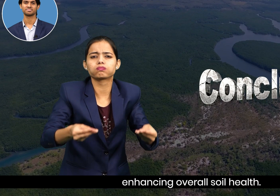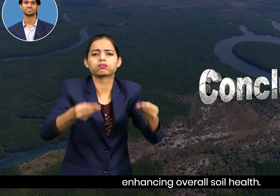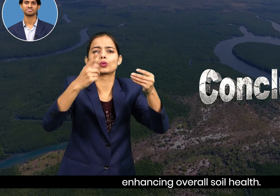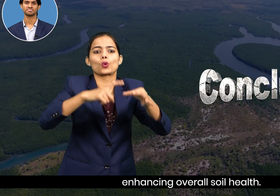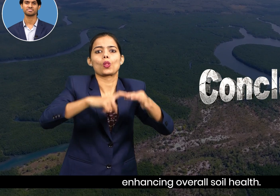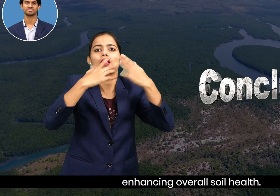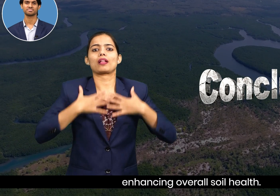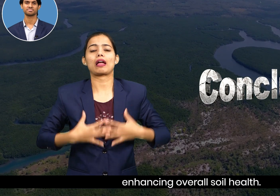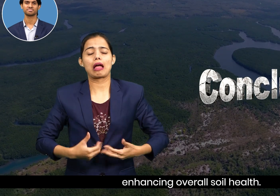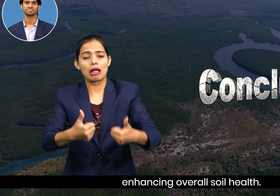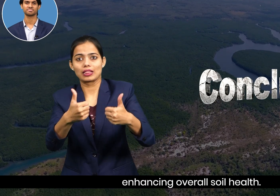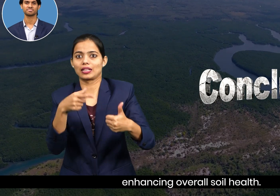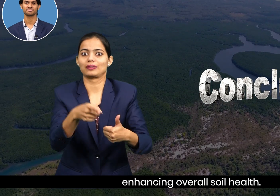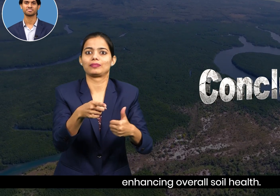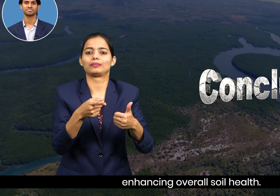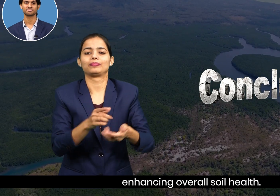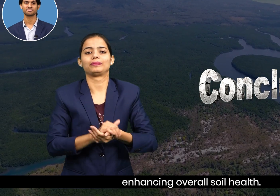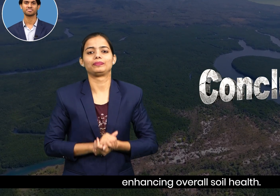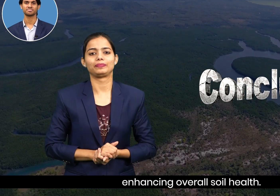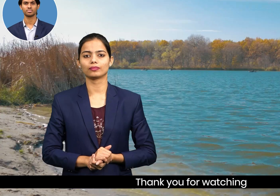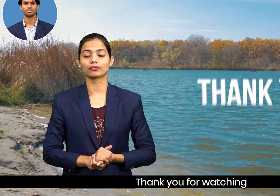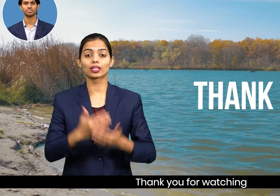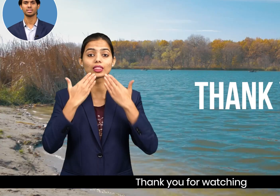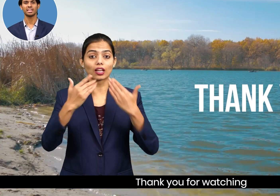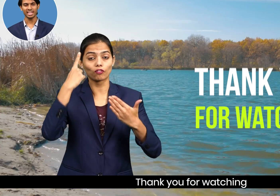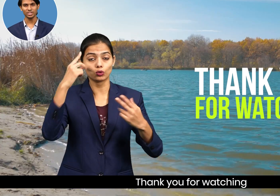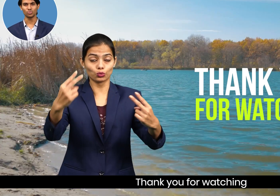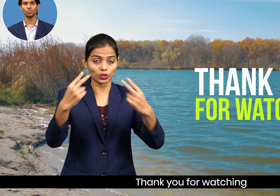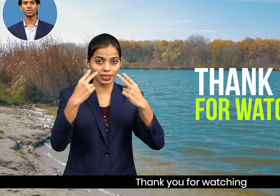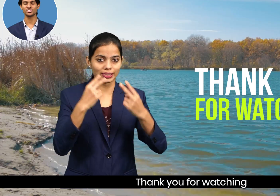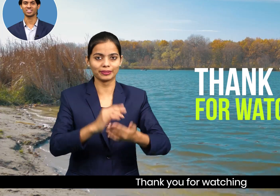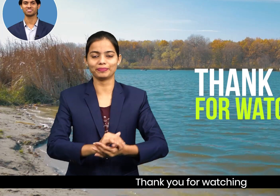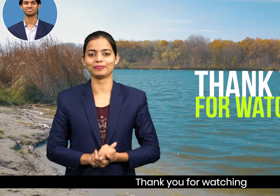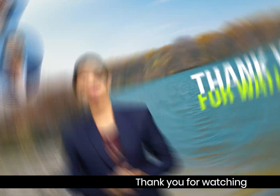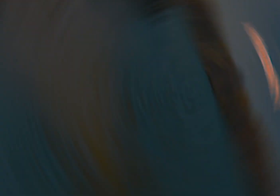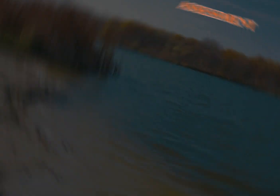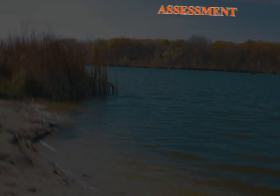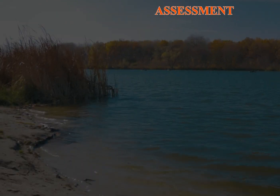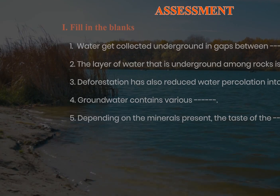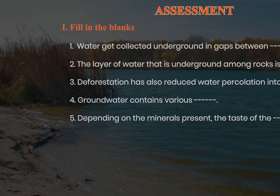Thank you for watching.